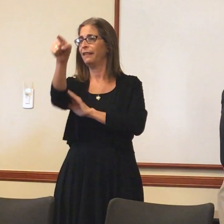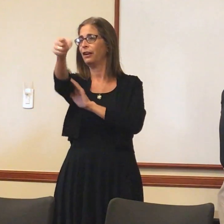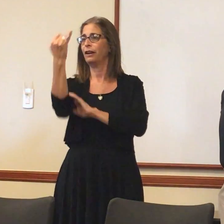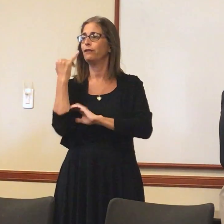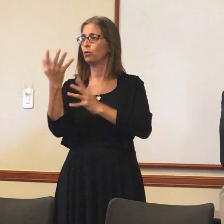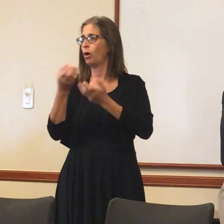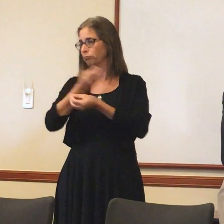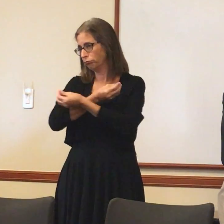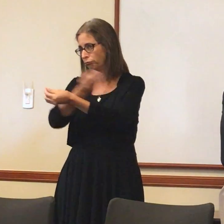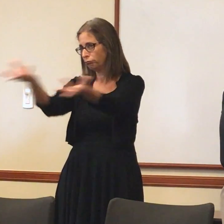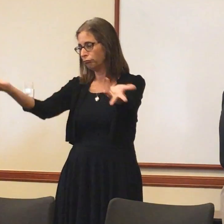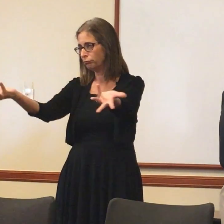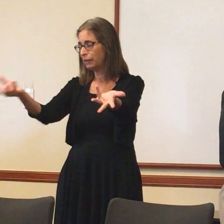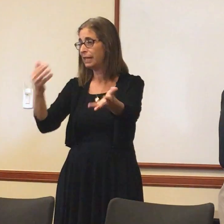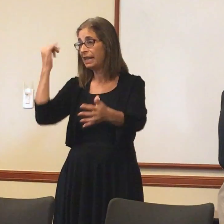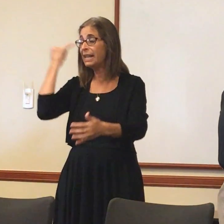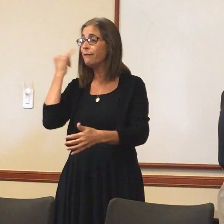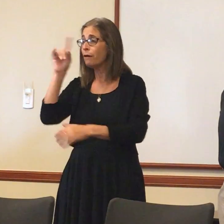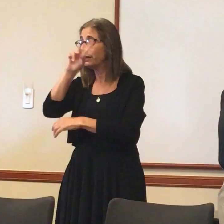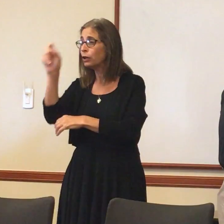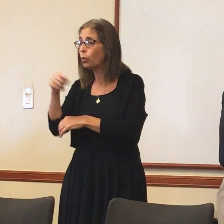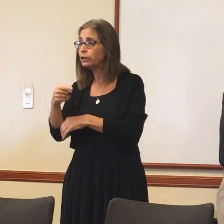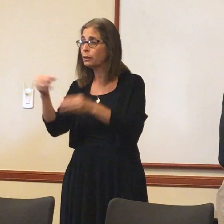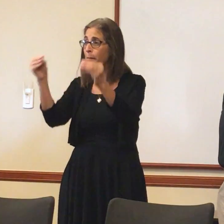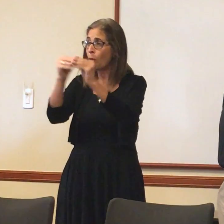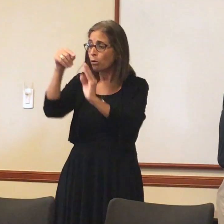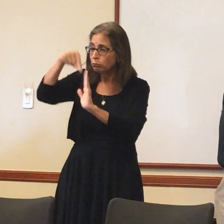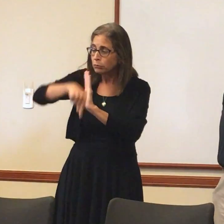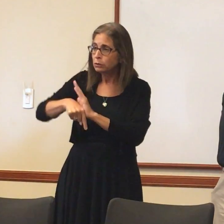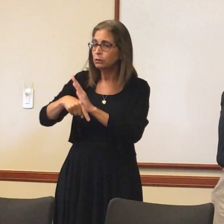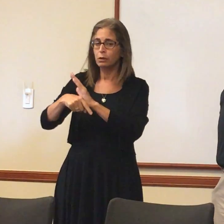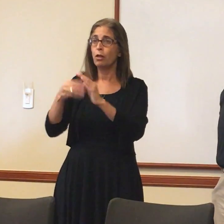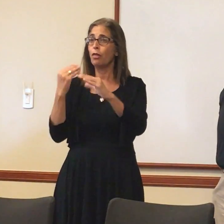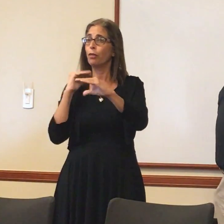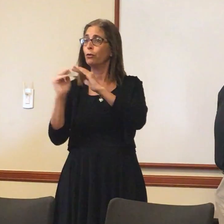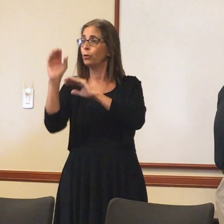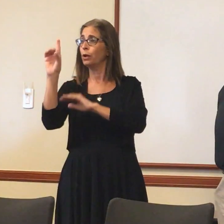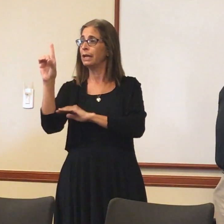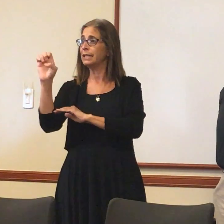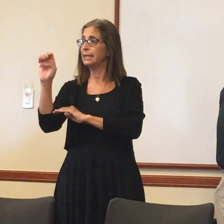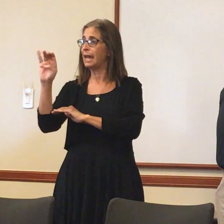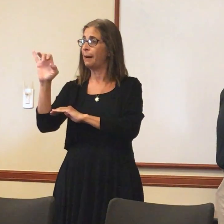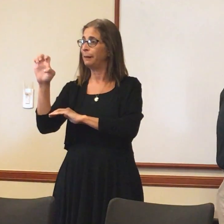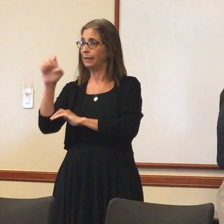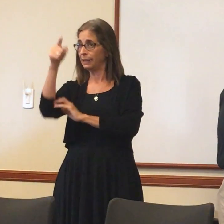a few things. And if you have any questions further, you could probably through Debbie,